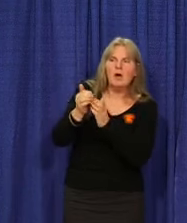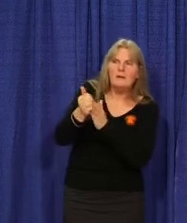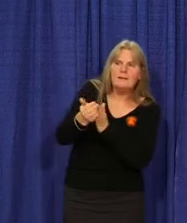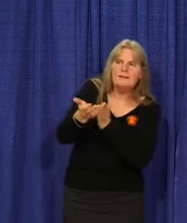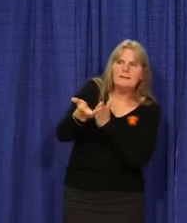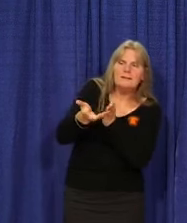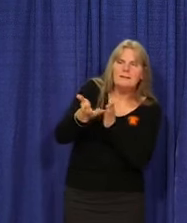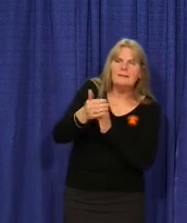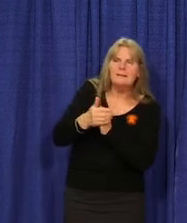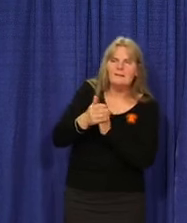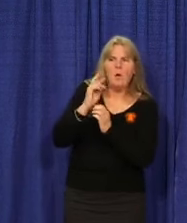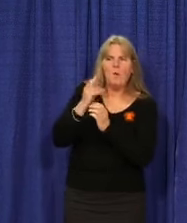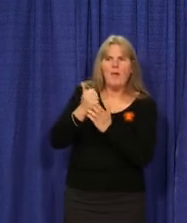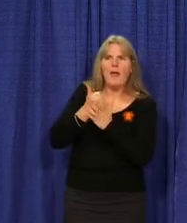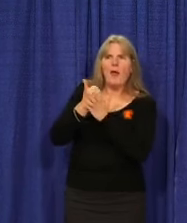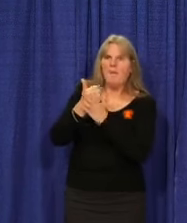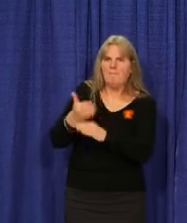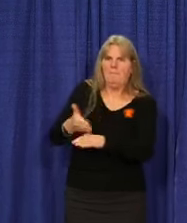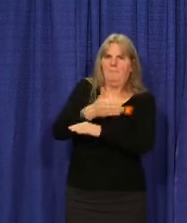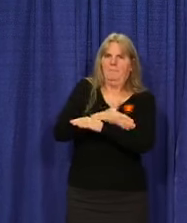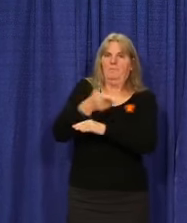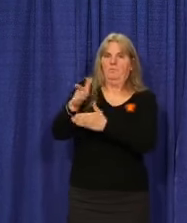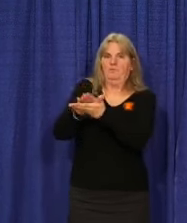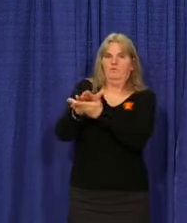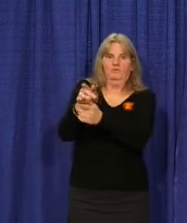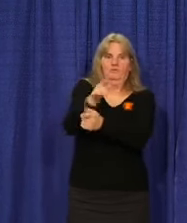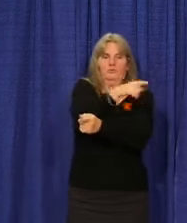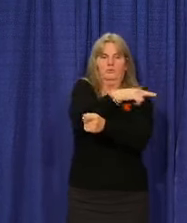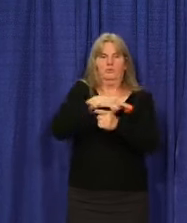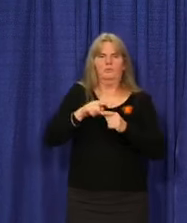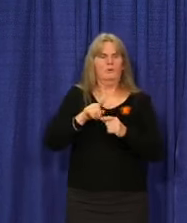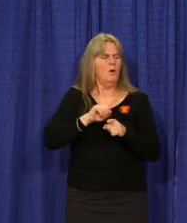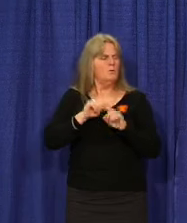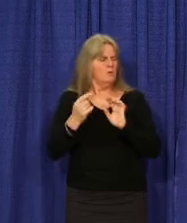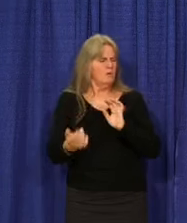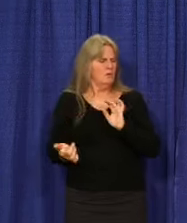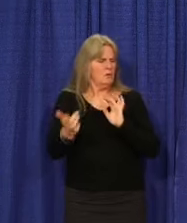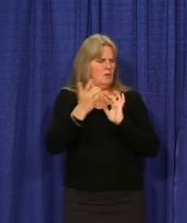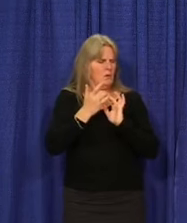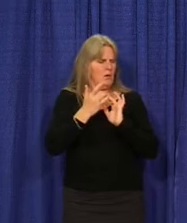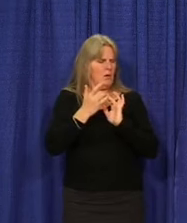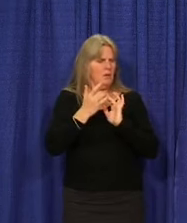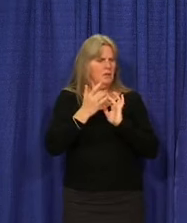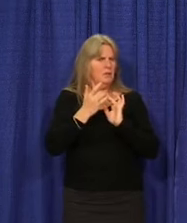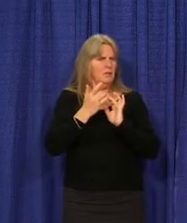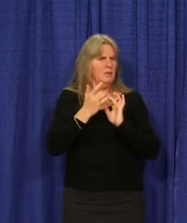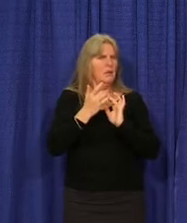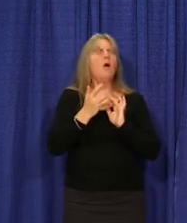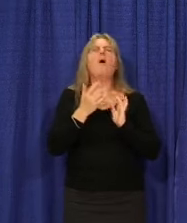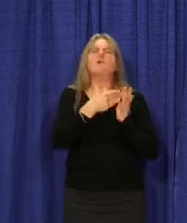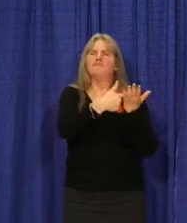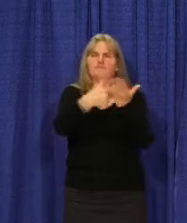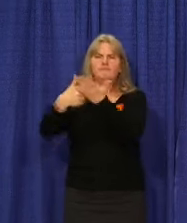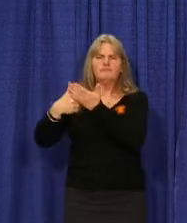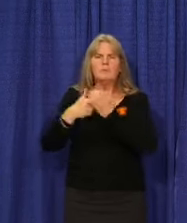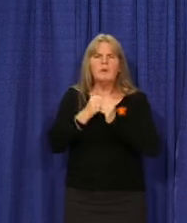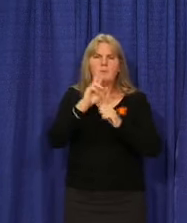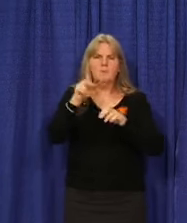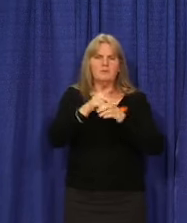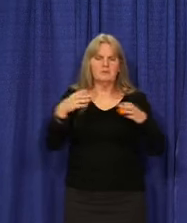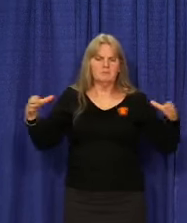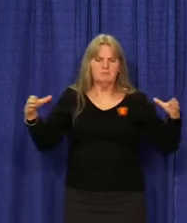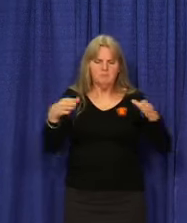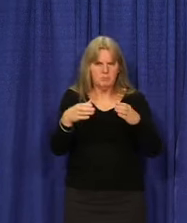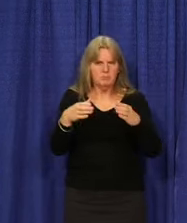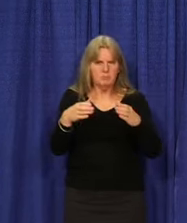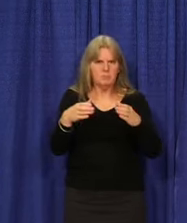changer in making things more pragmatic. We also had a call with the principals last week